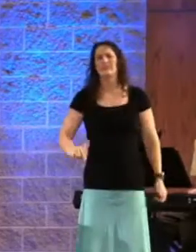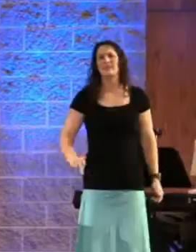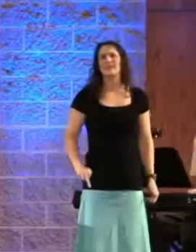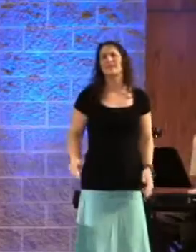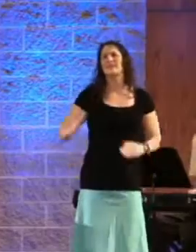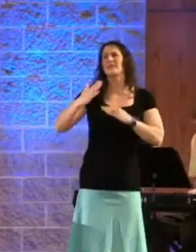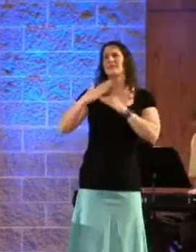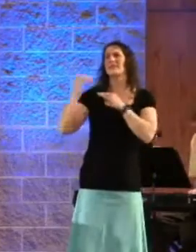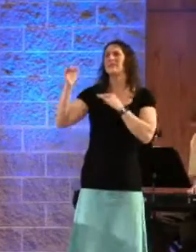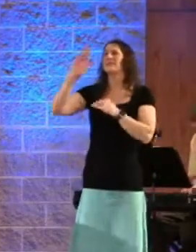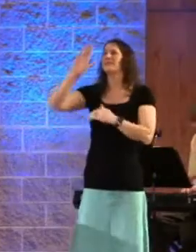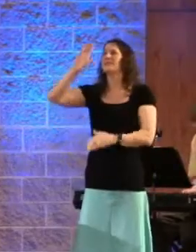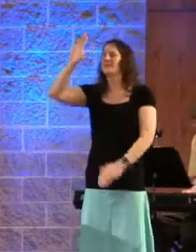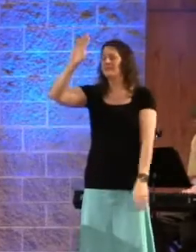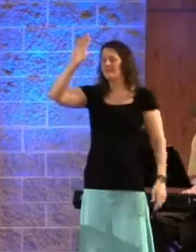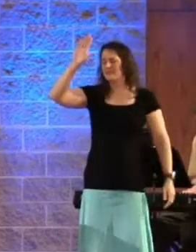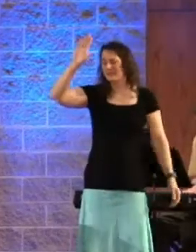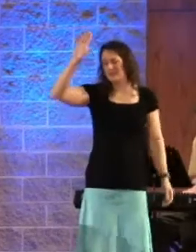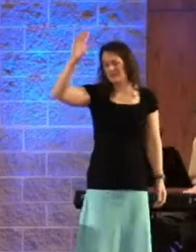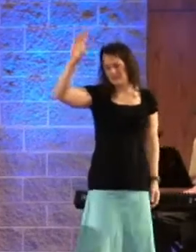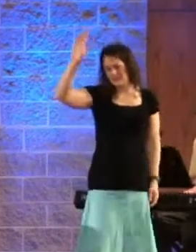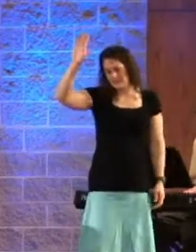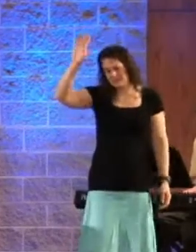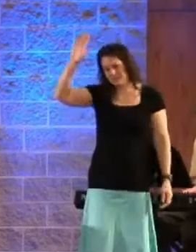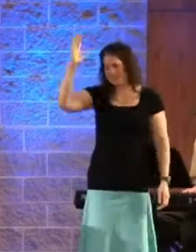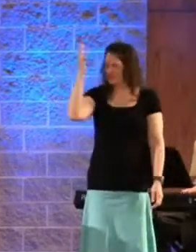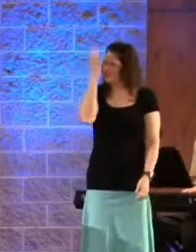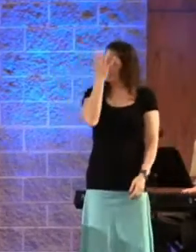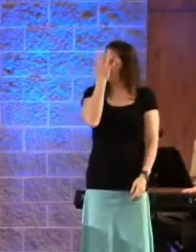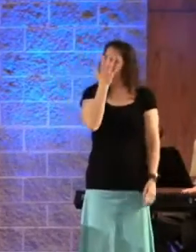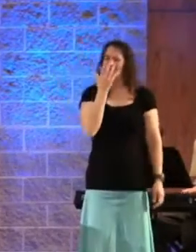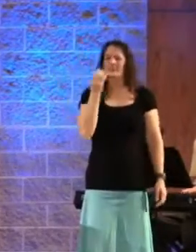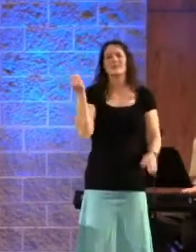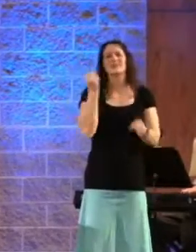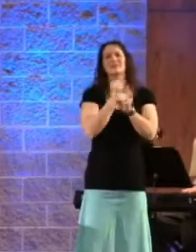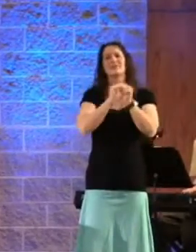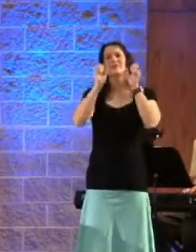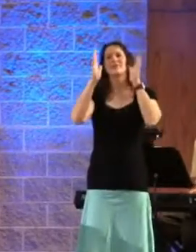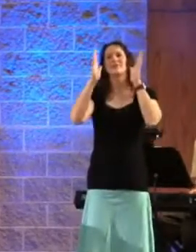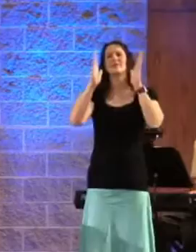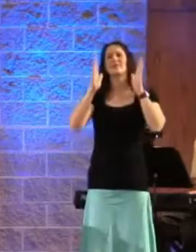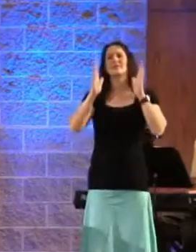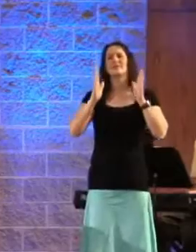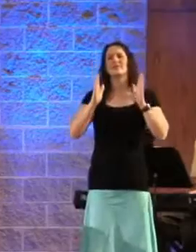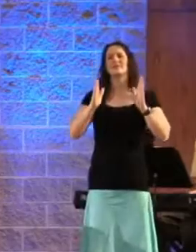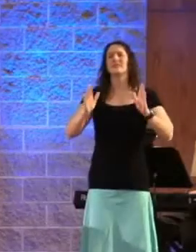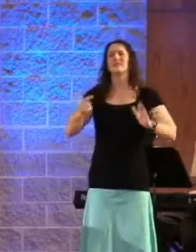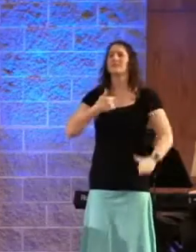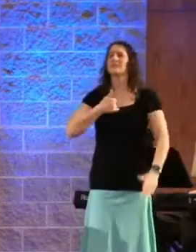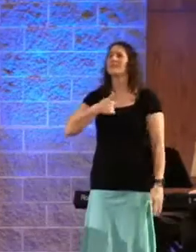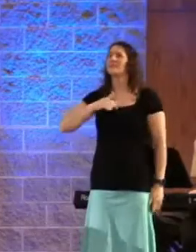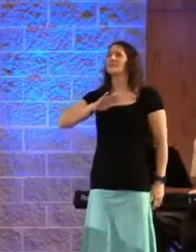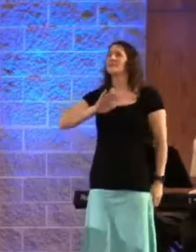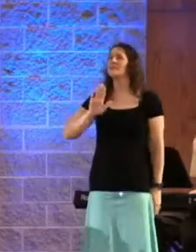own. Beautiful Savior, I'm yours